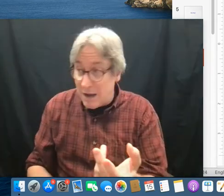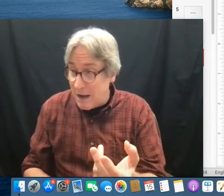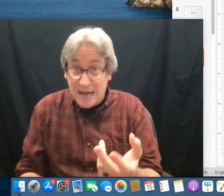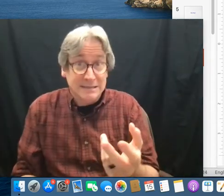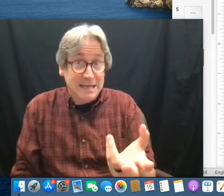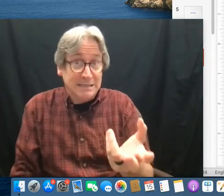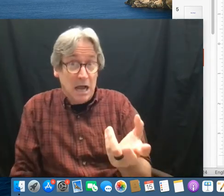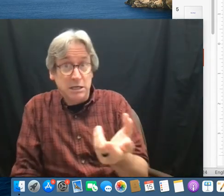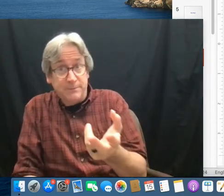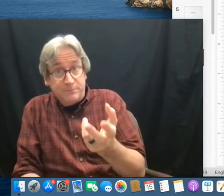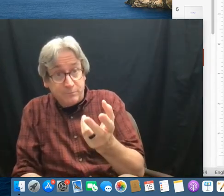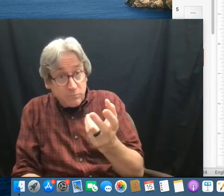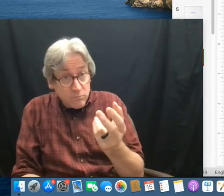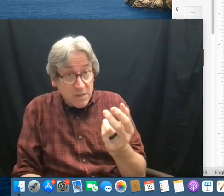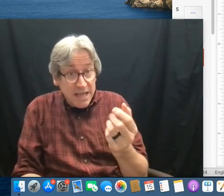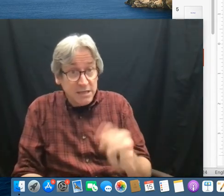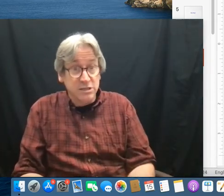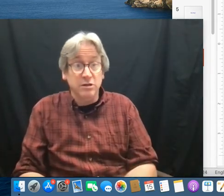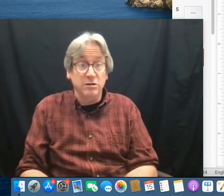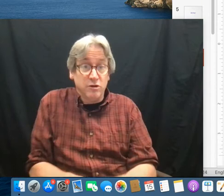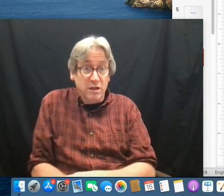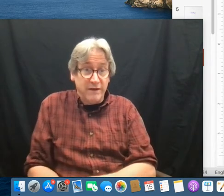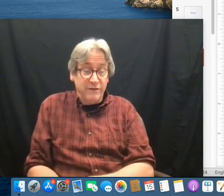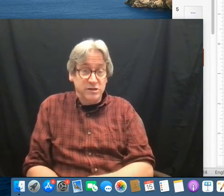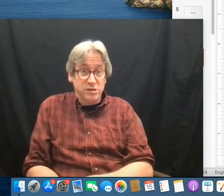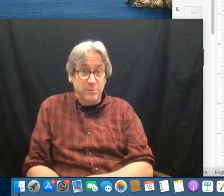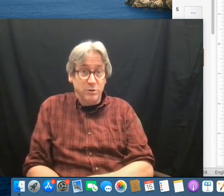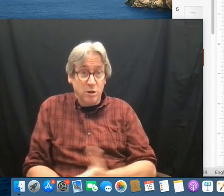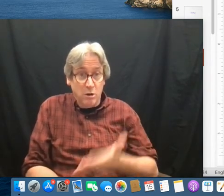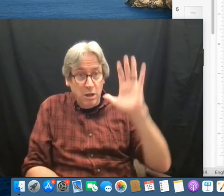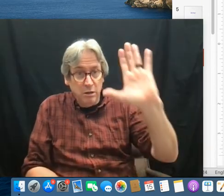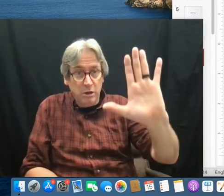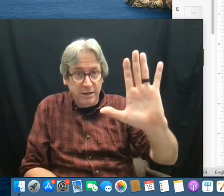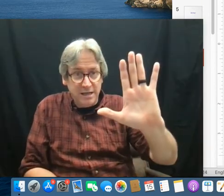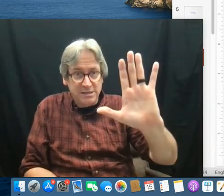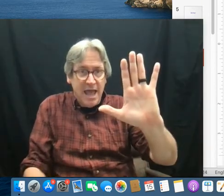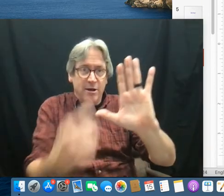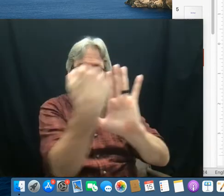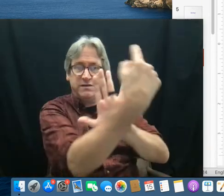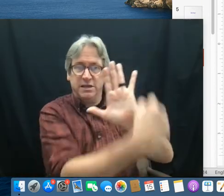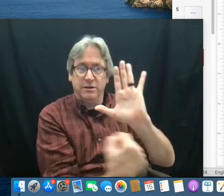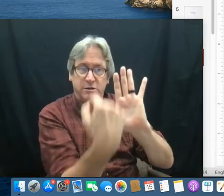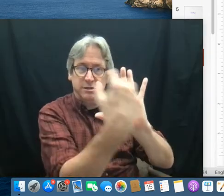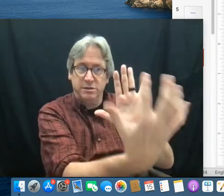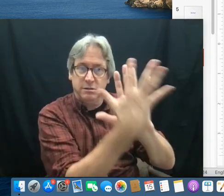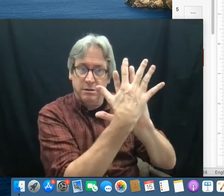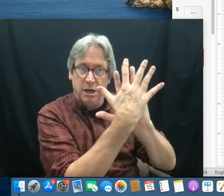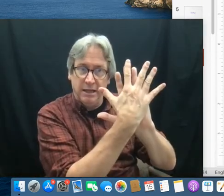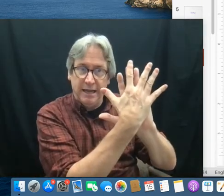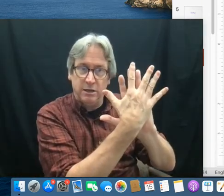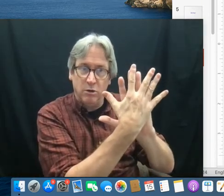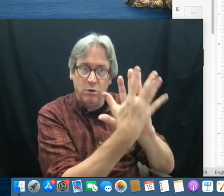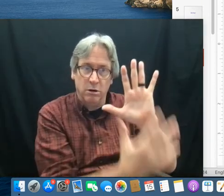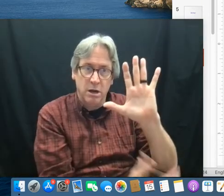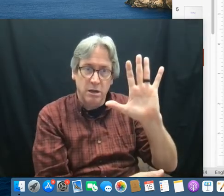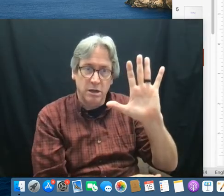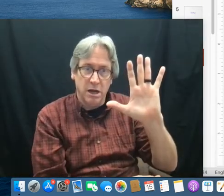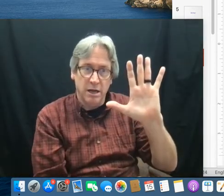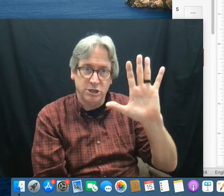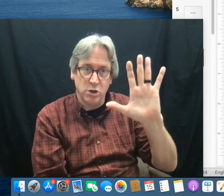now on TikTok is there are a lot of videos where someone will go, look at this, and all of a sudden there's a link,